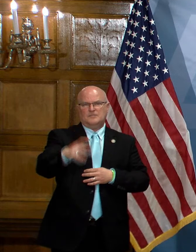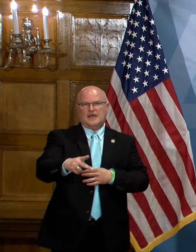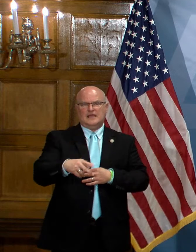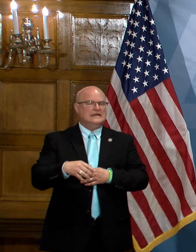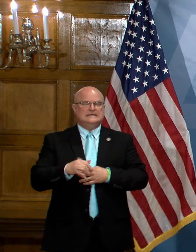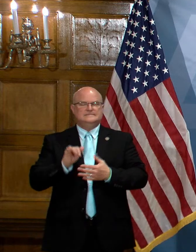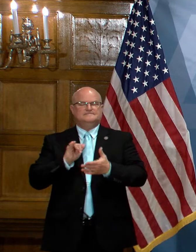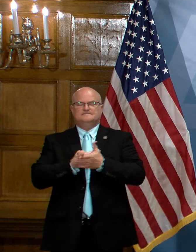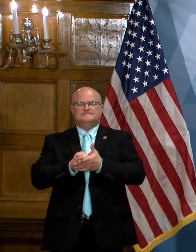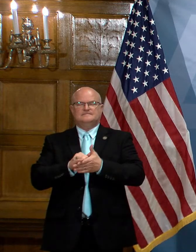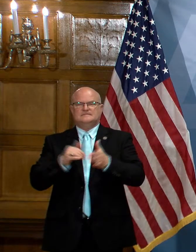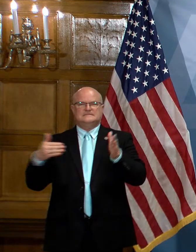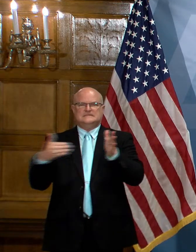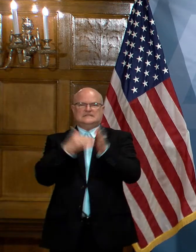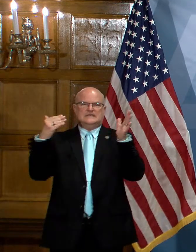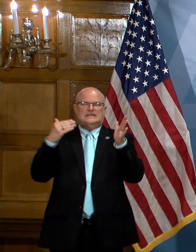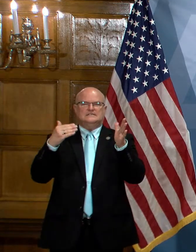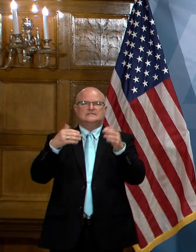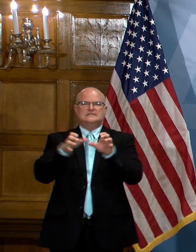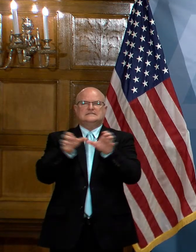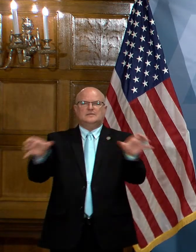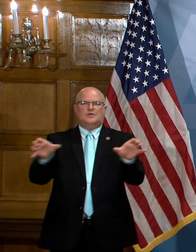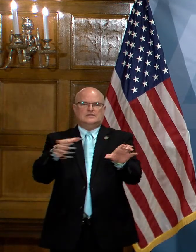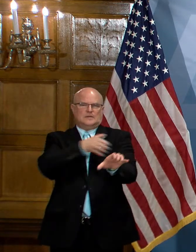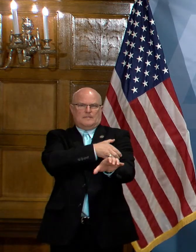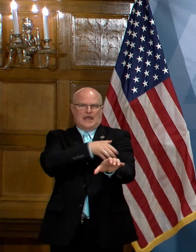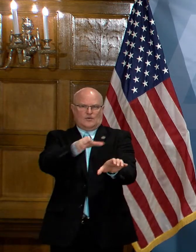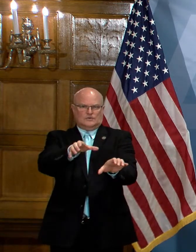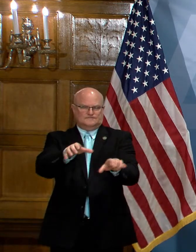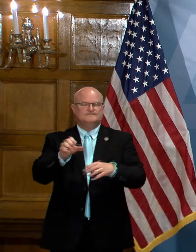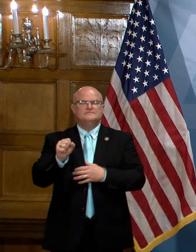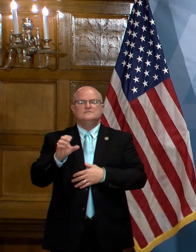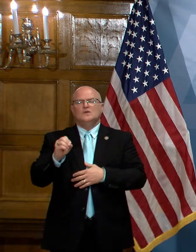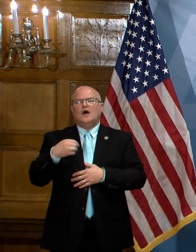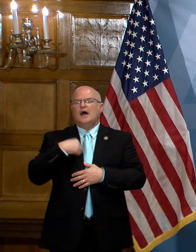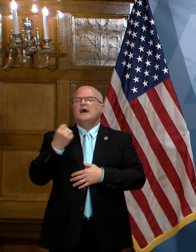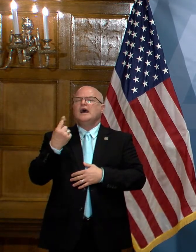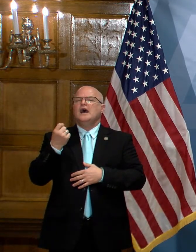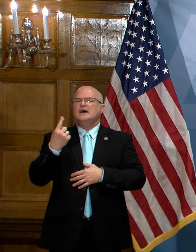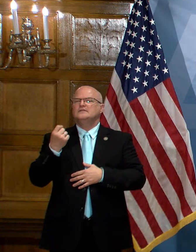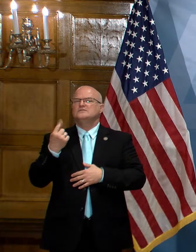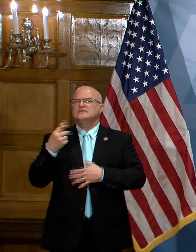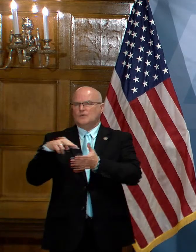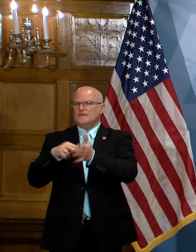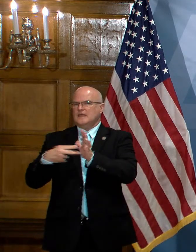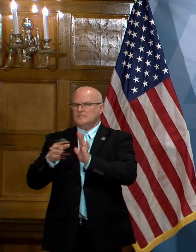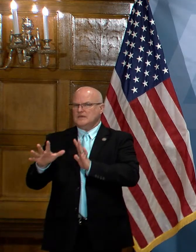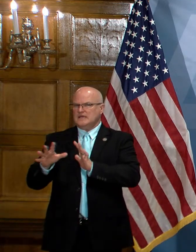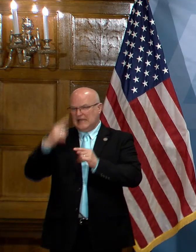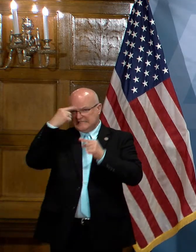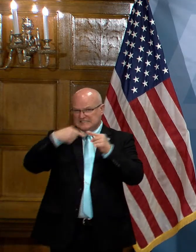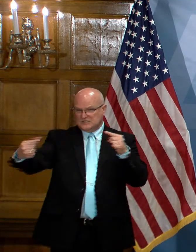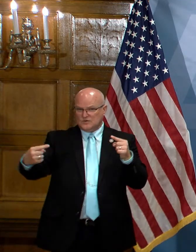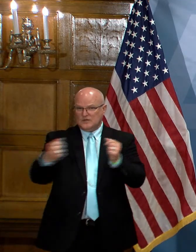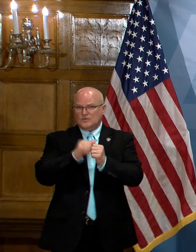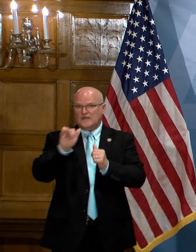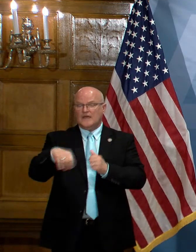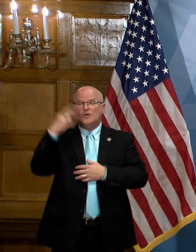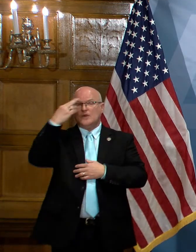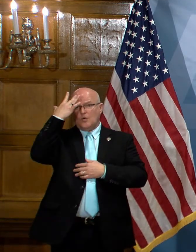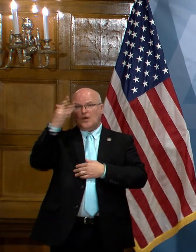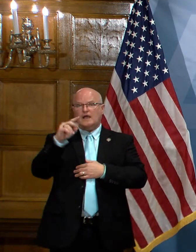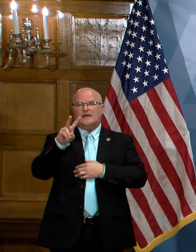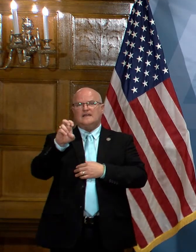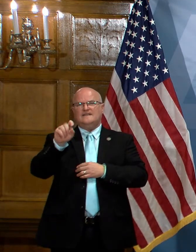That is a violation of the separation of powers. And so I understand where they're coming from. I disagree with it. That's the reason